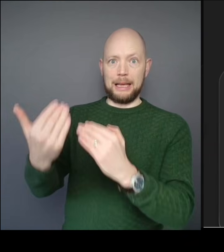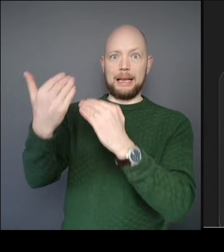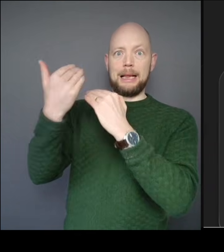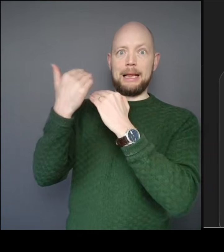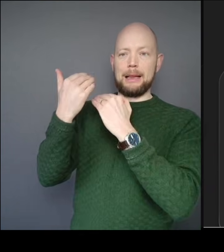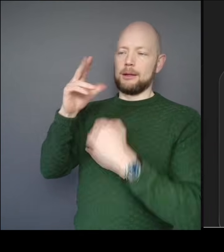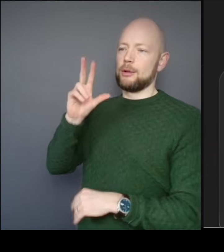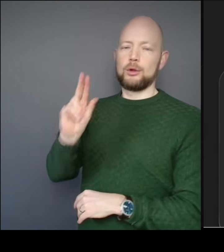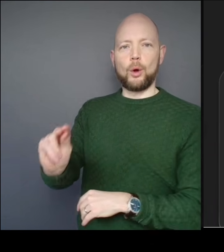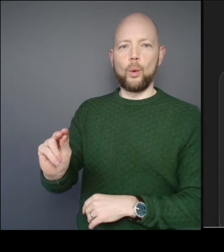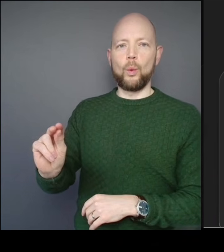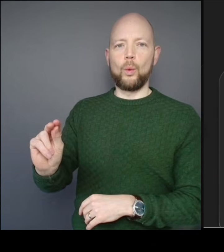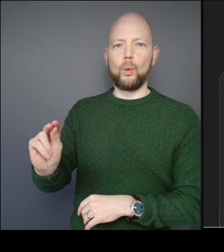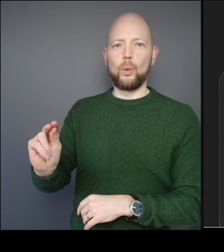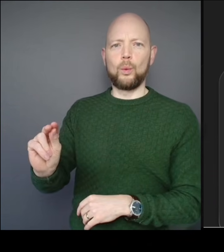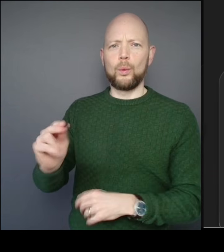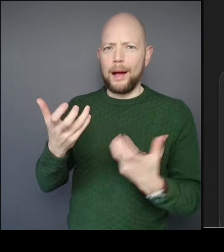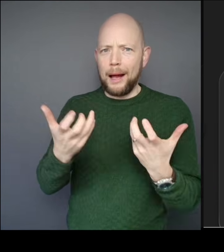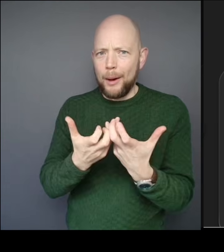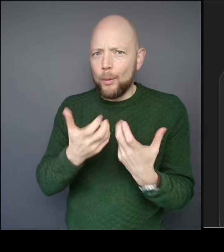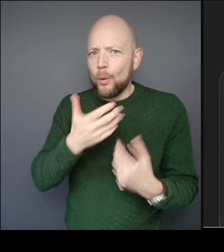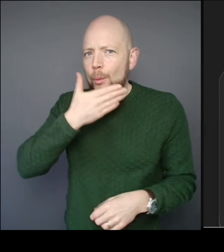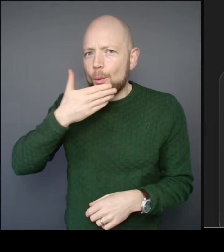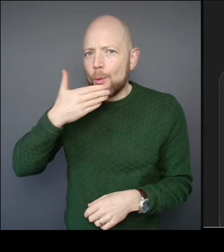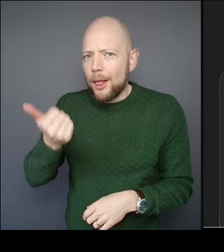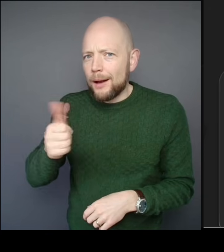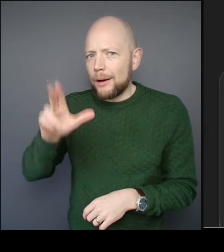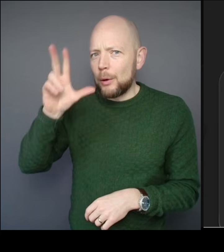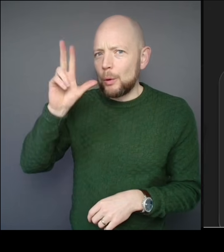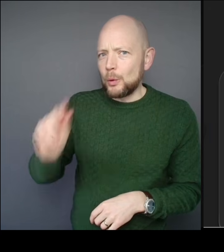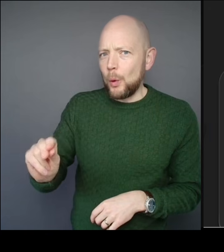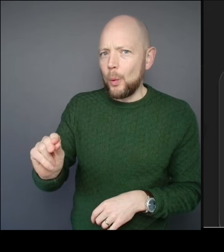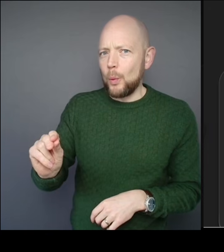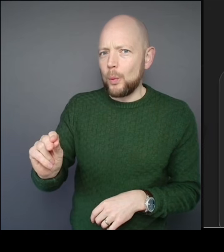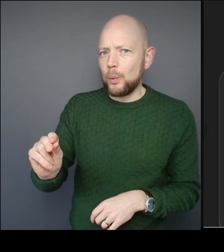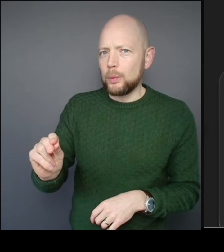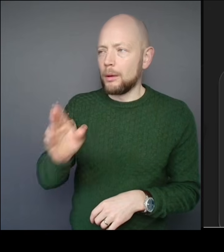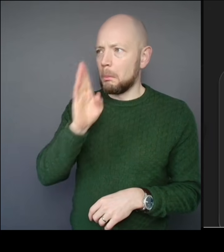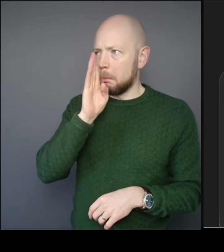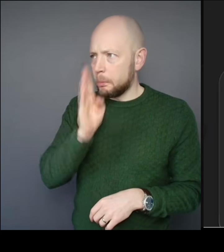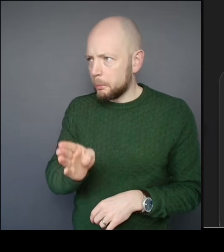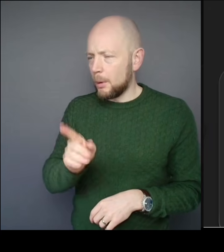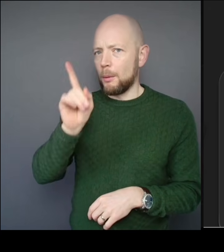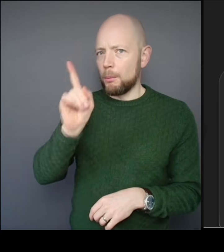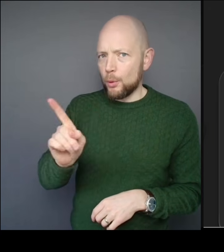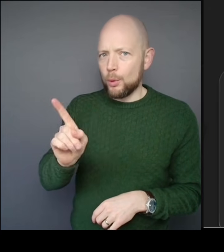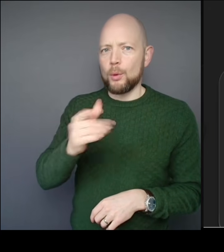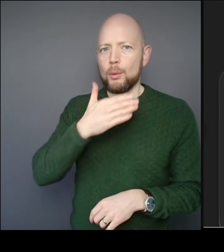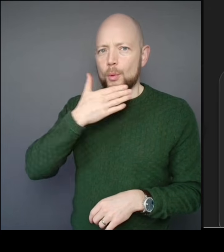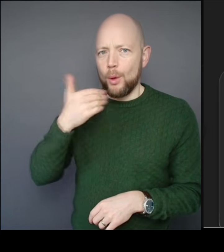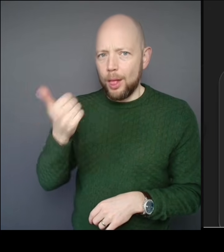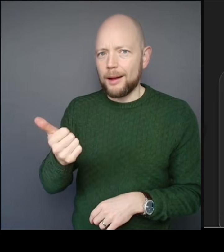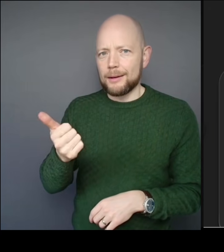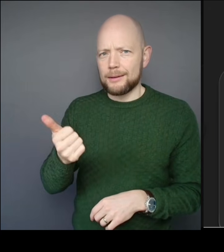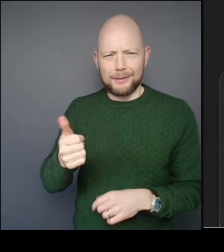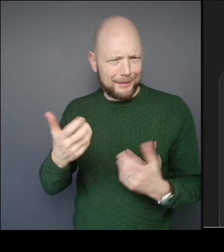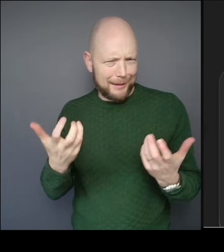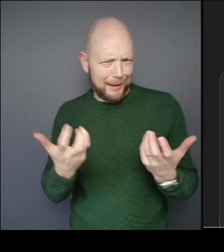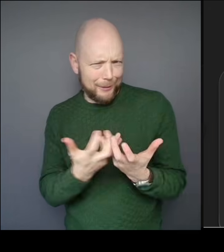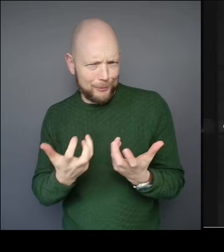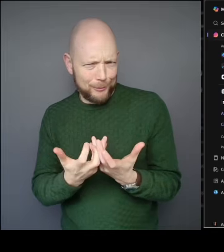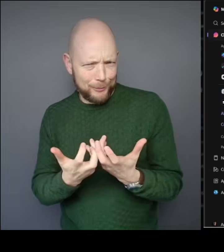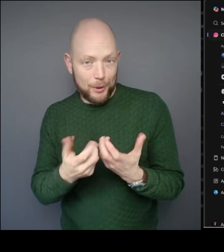and it uses this kind of planned framework of pause, listen, assess, name, and translate to say no in a very nice political